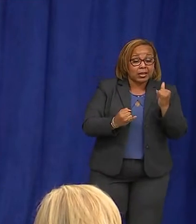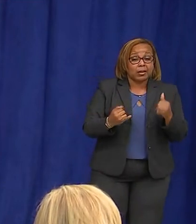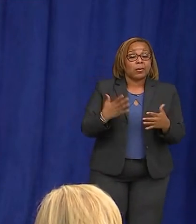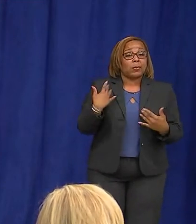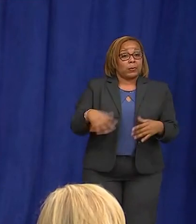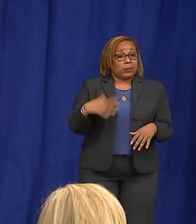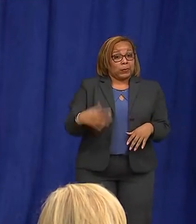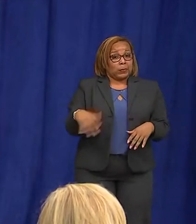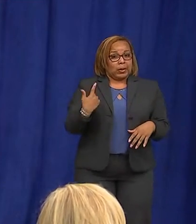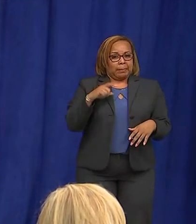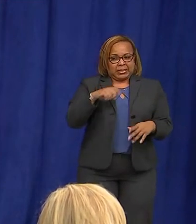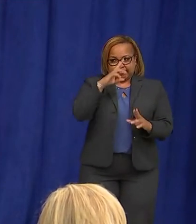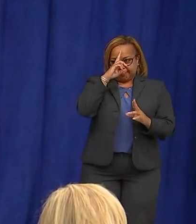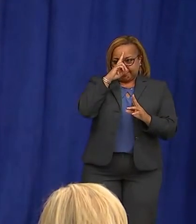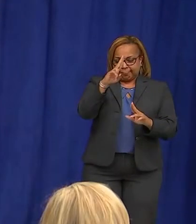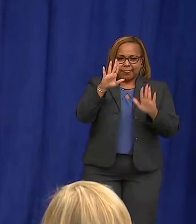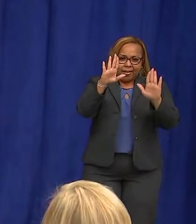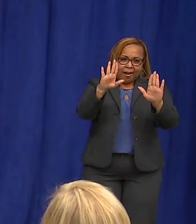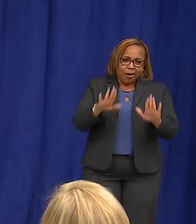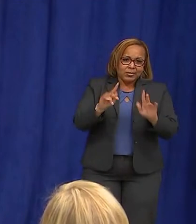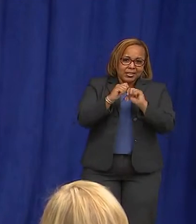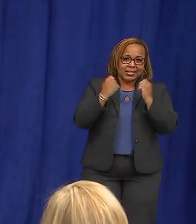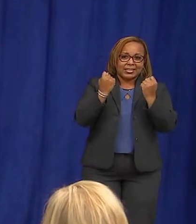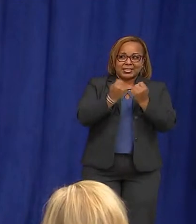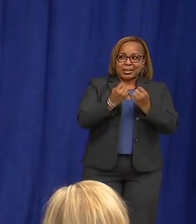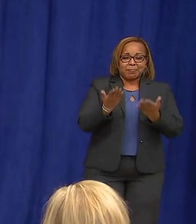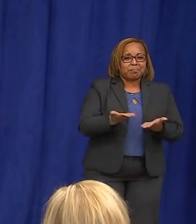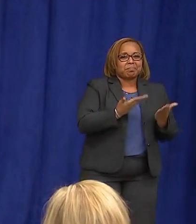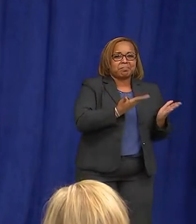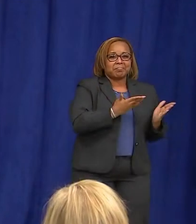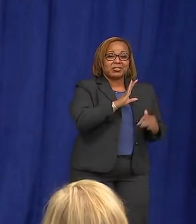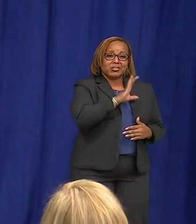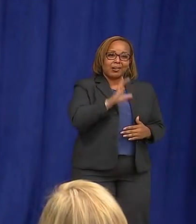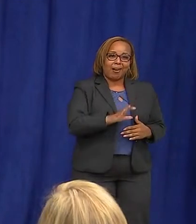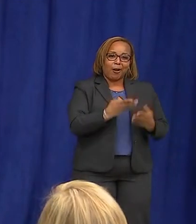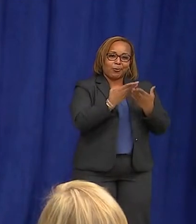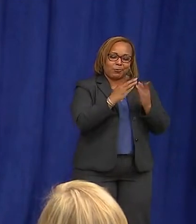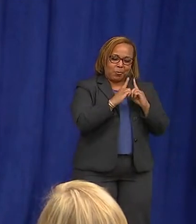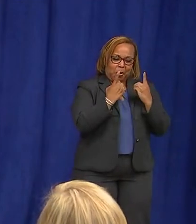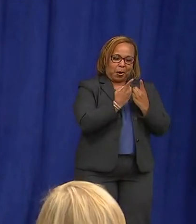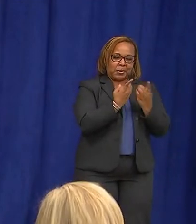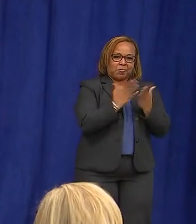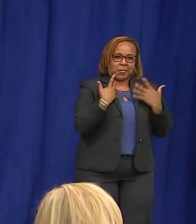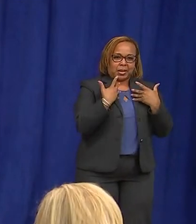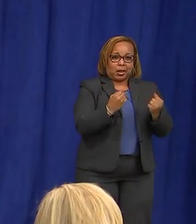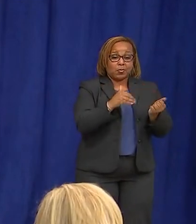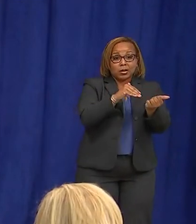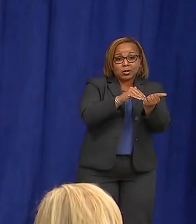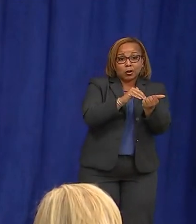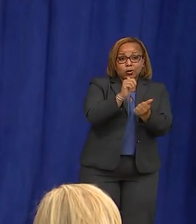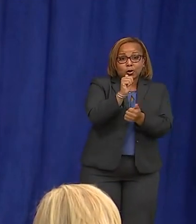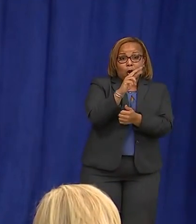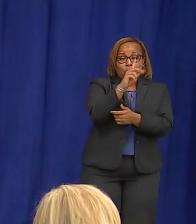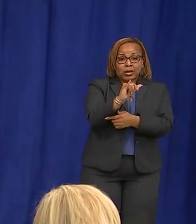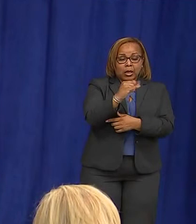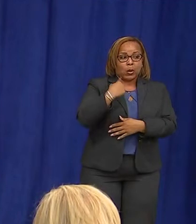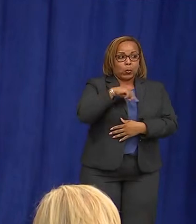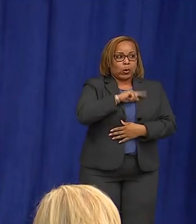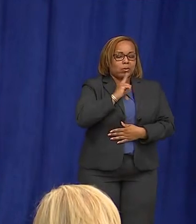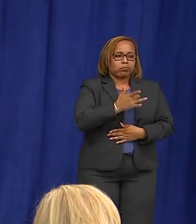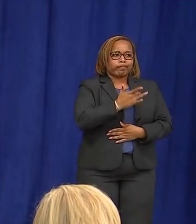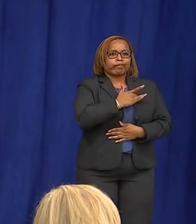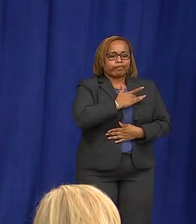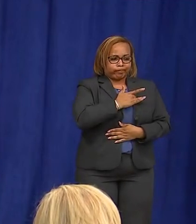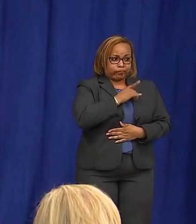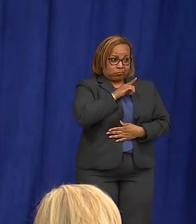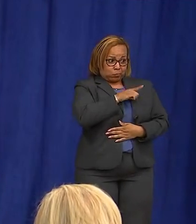would be remiss if I didn't acknowledge the outstanding team at the Chicago Department of Public Health. Dr. Arwady, we are honored to align